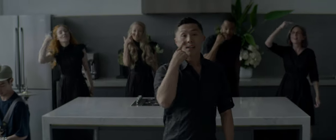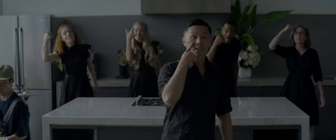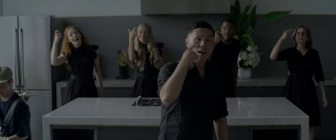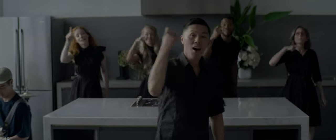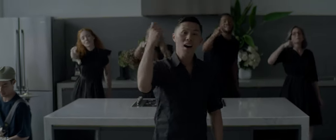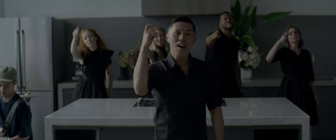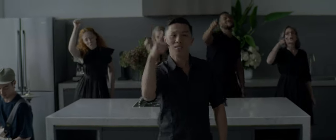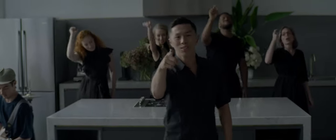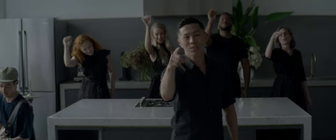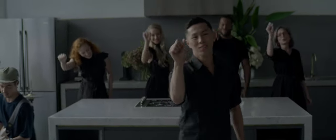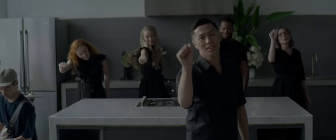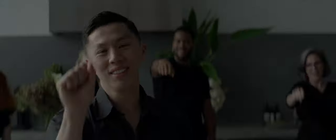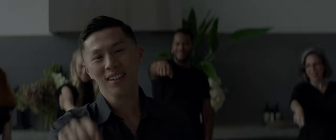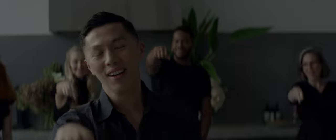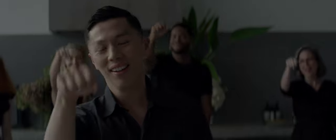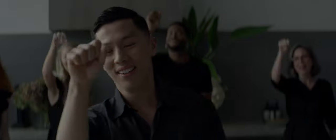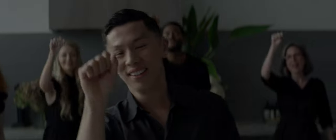You're all I can find,